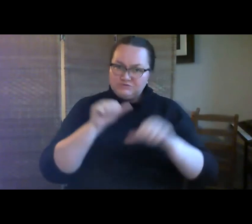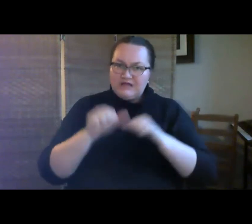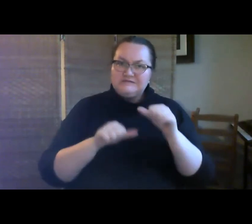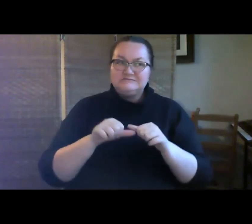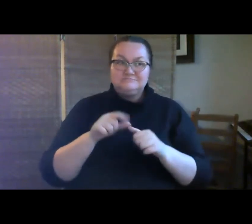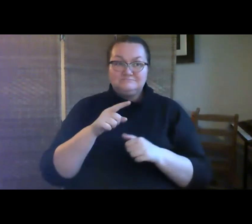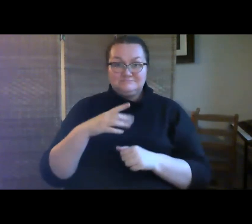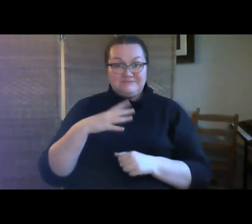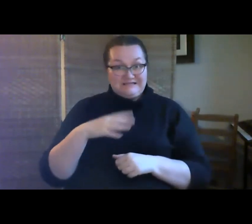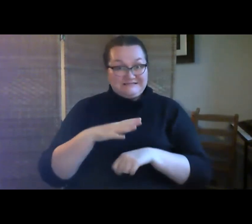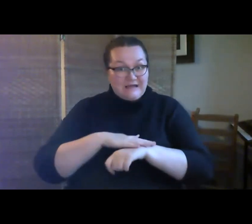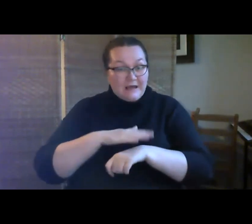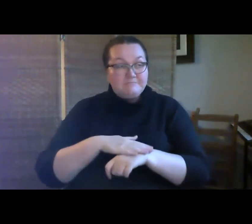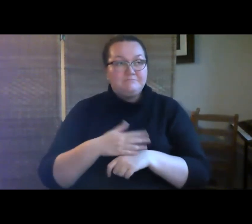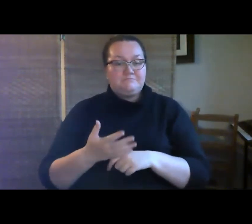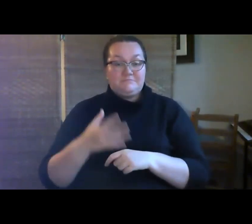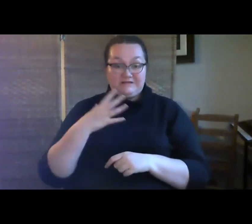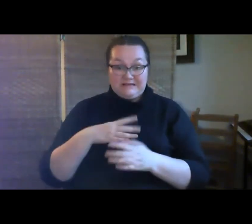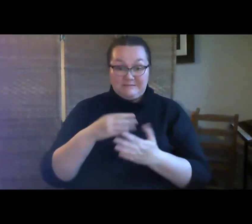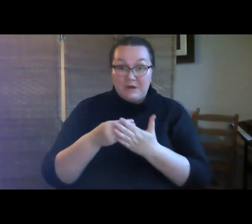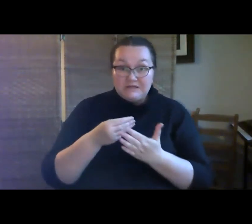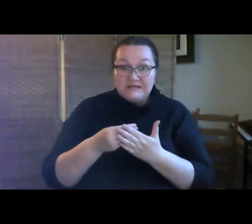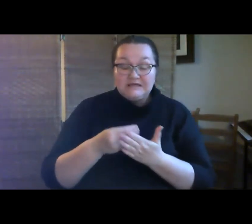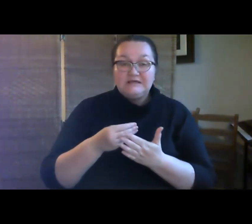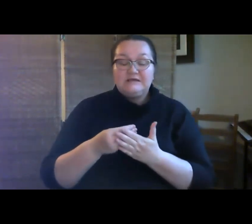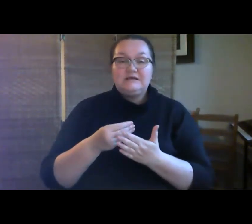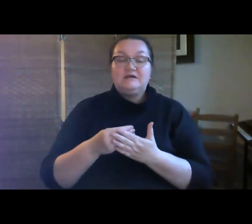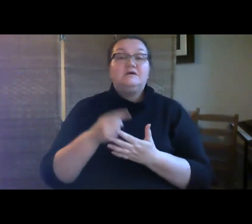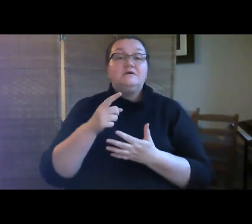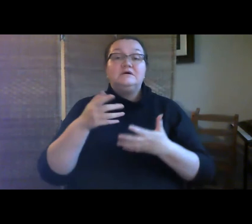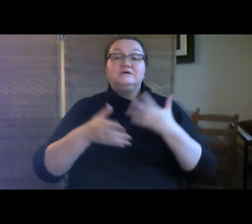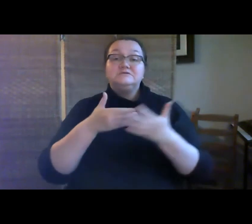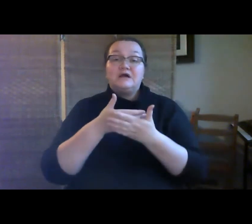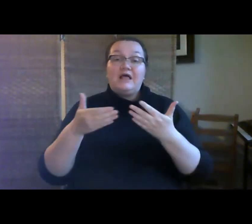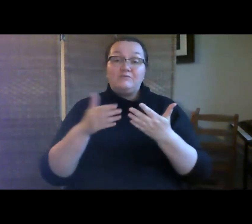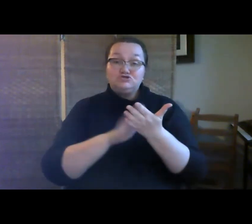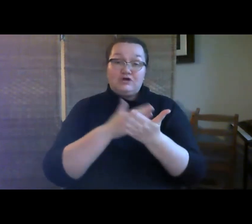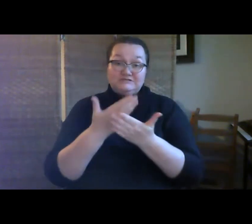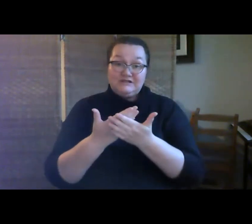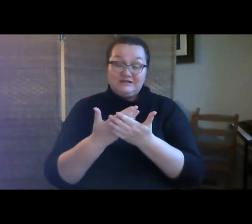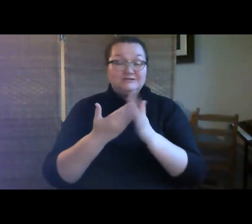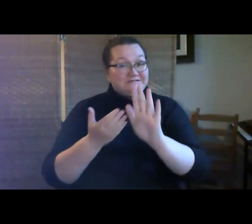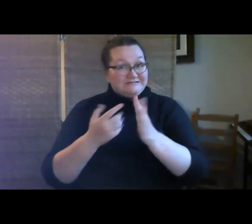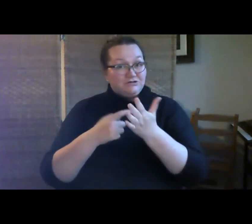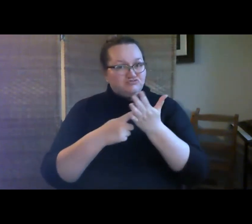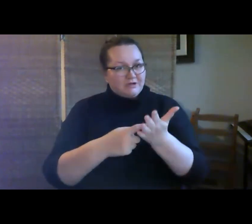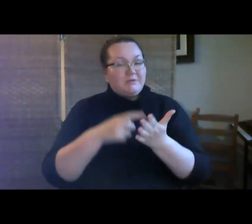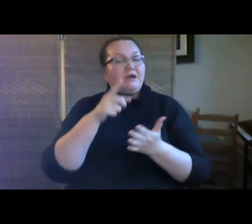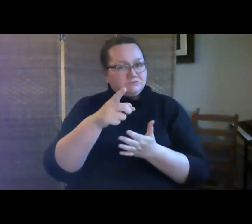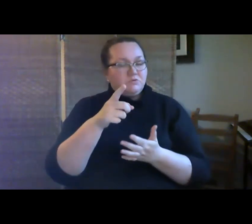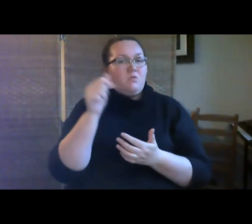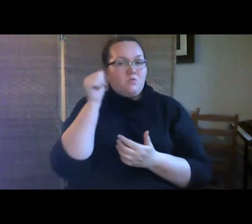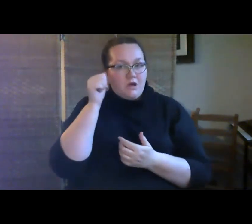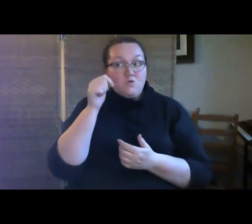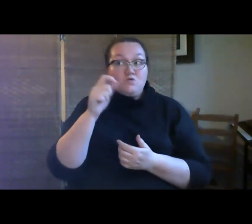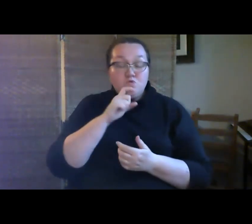money. And as with sign language translation, I recommend that you pay attention to who is translating